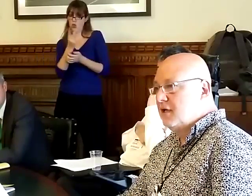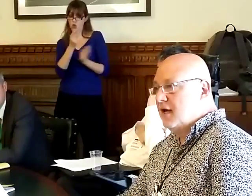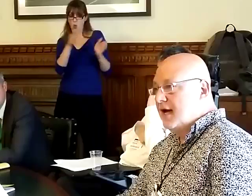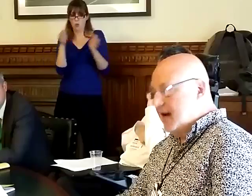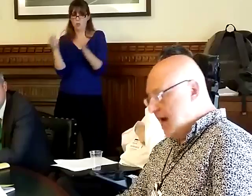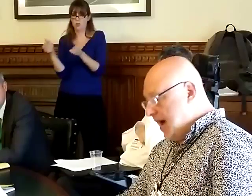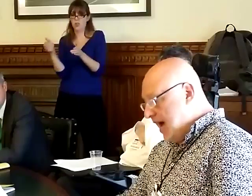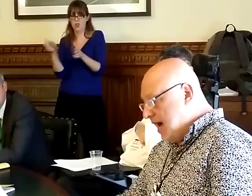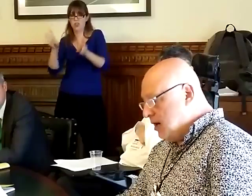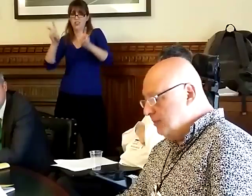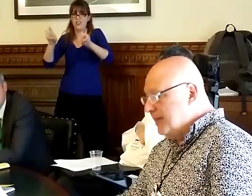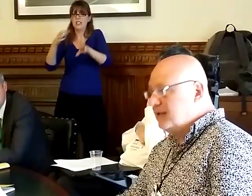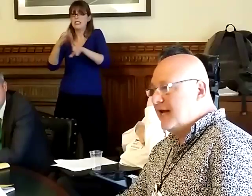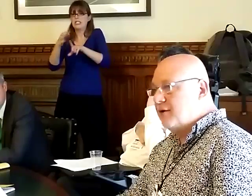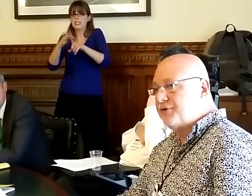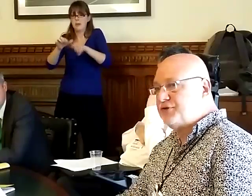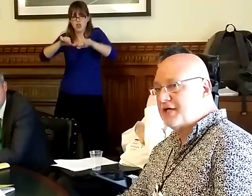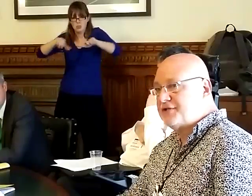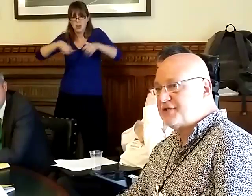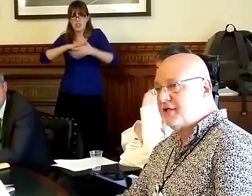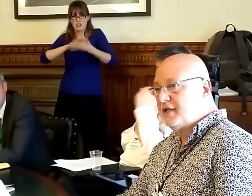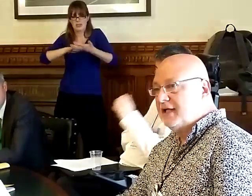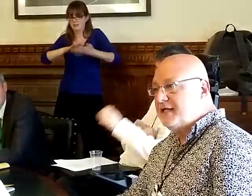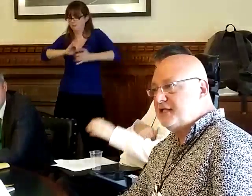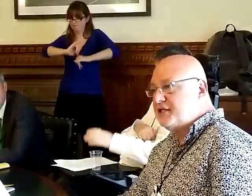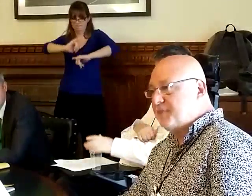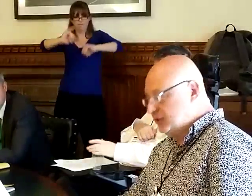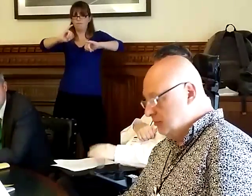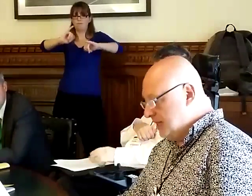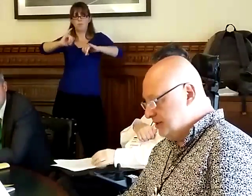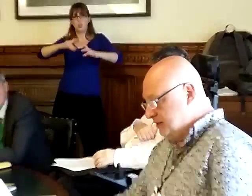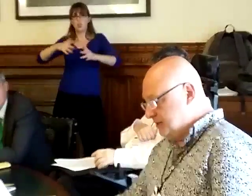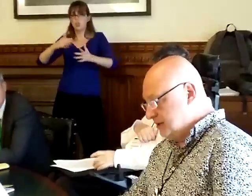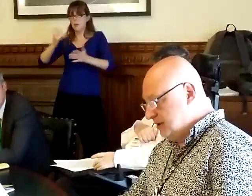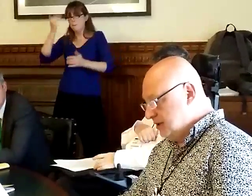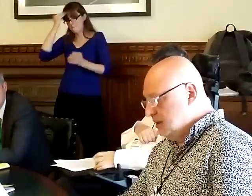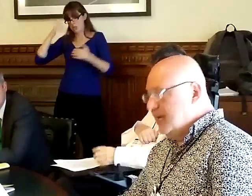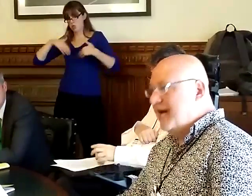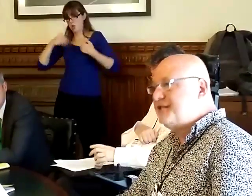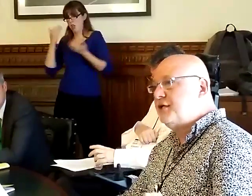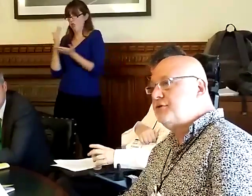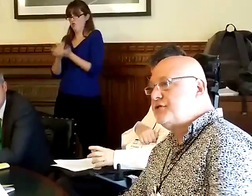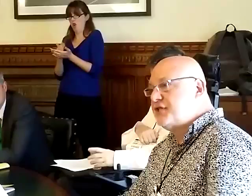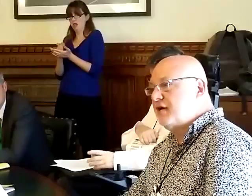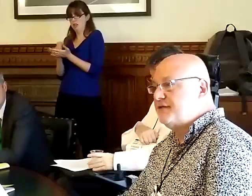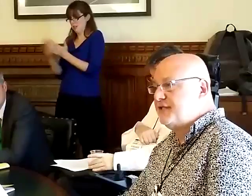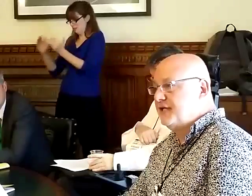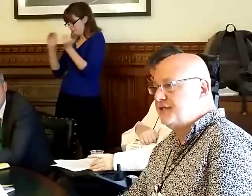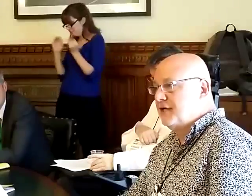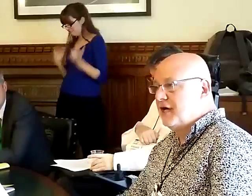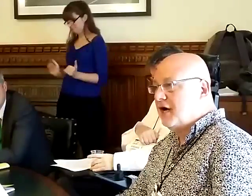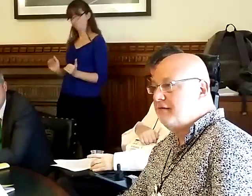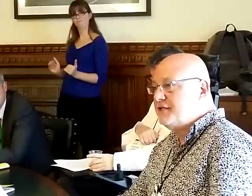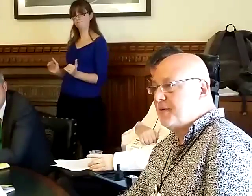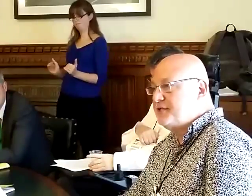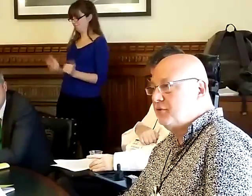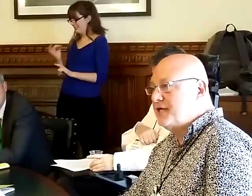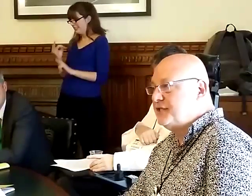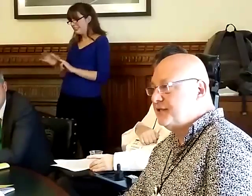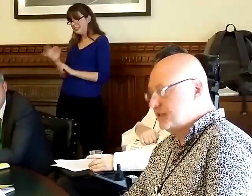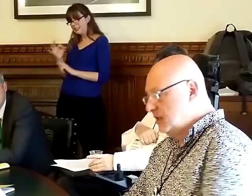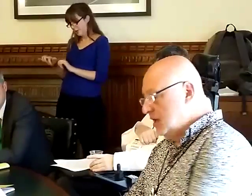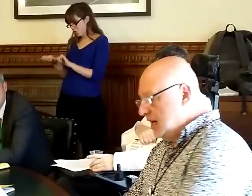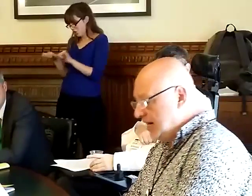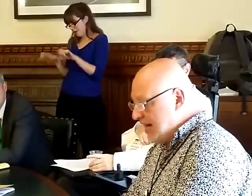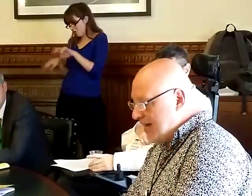measures. Our mental health trust is in special measures. Our children's services are in